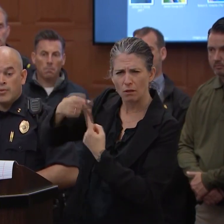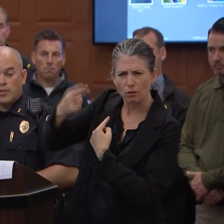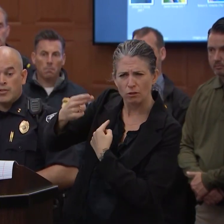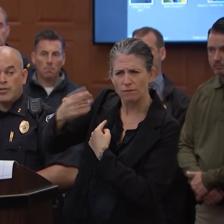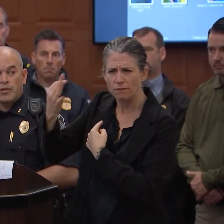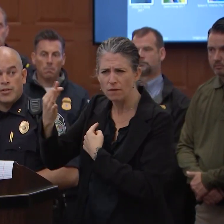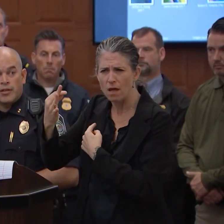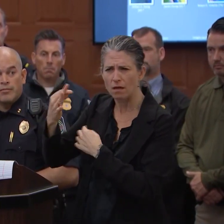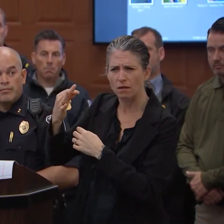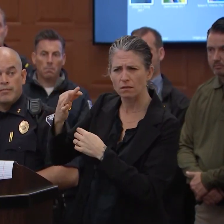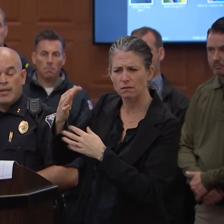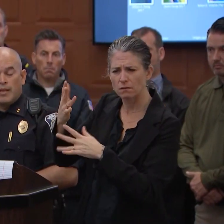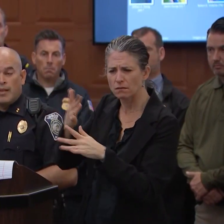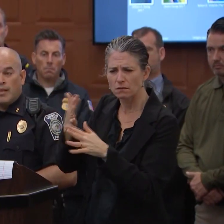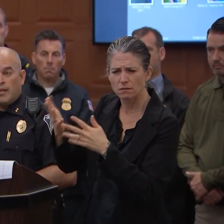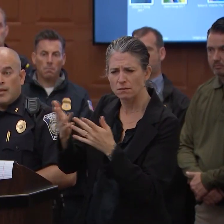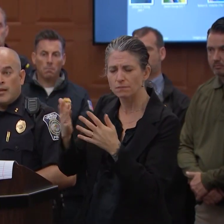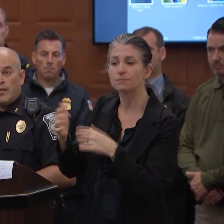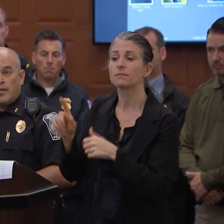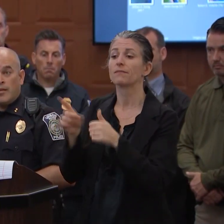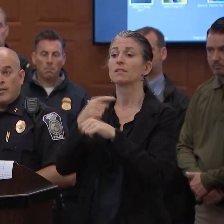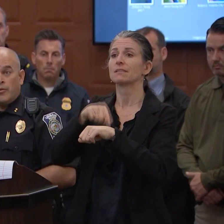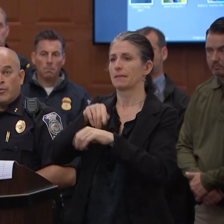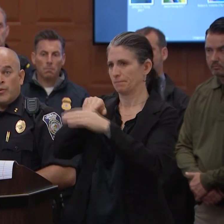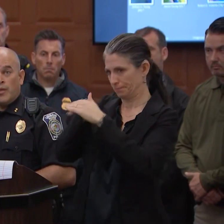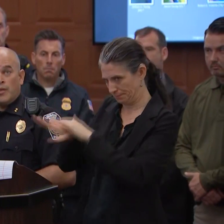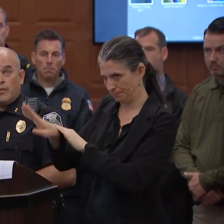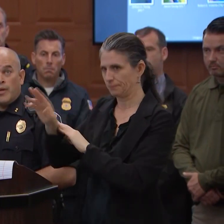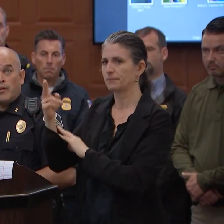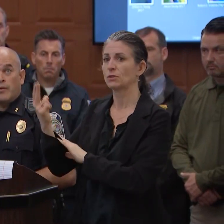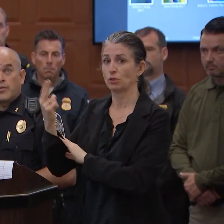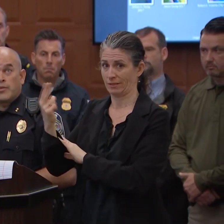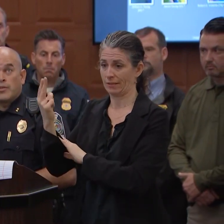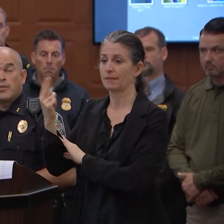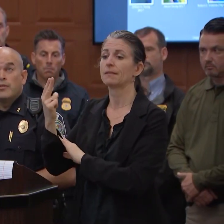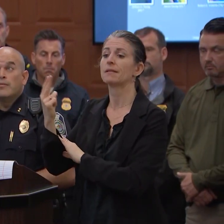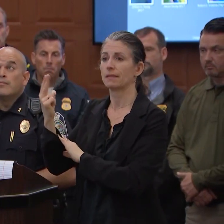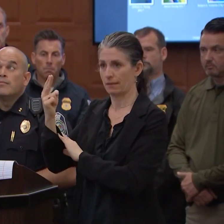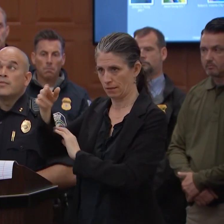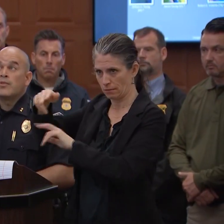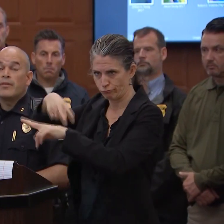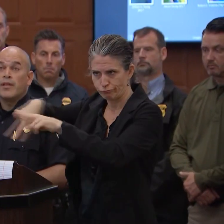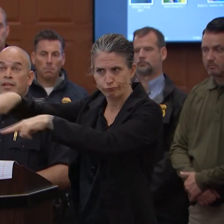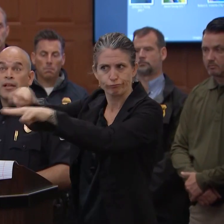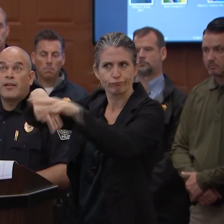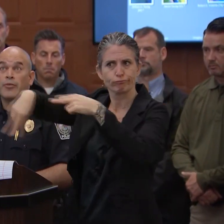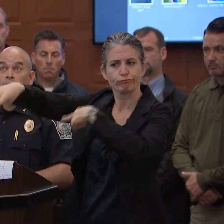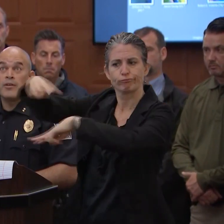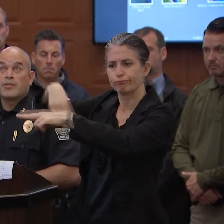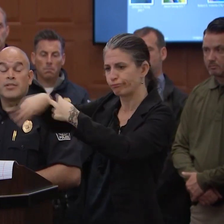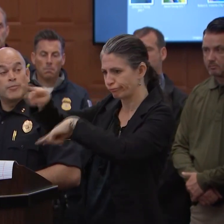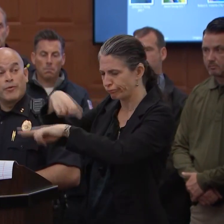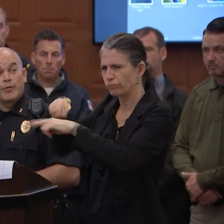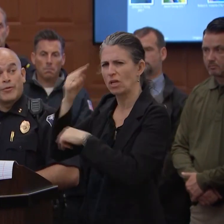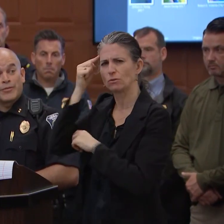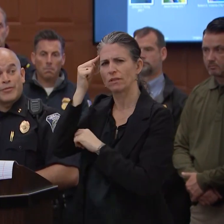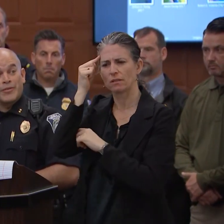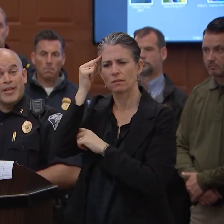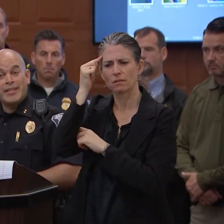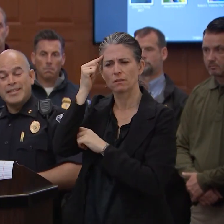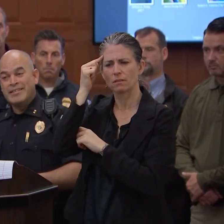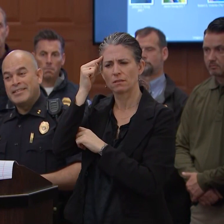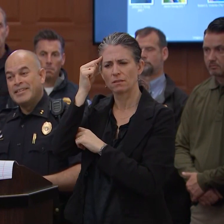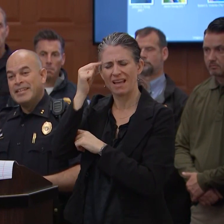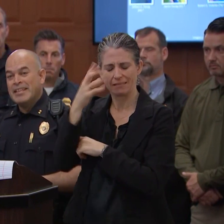Thursday. It was cleared on Thursday. And then my officers, trying to think, I had like 3 hours sleep over the course of a